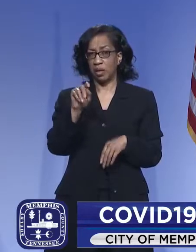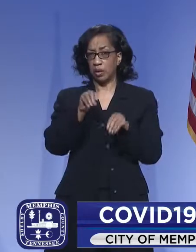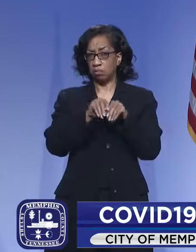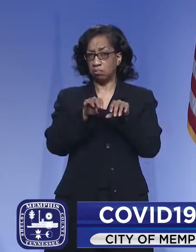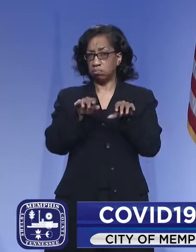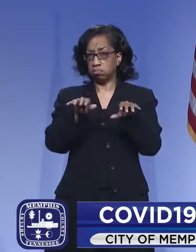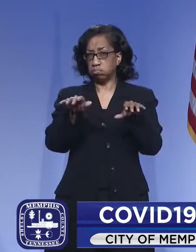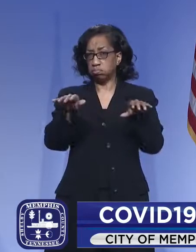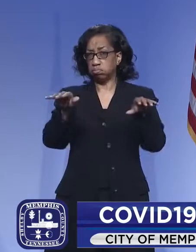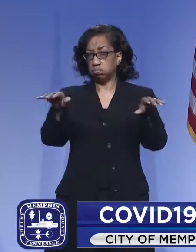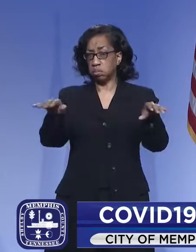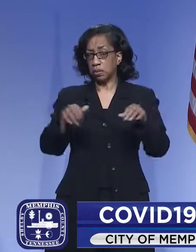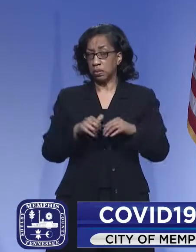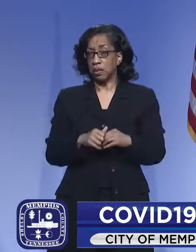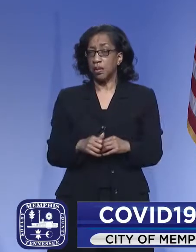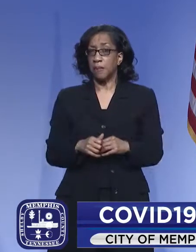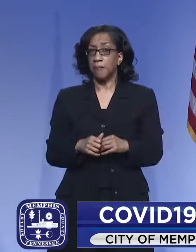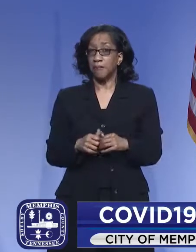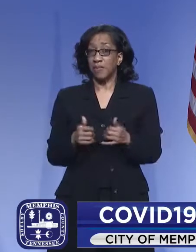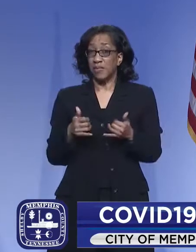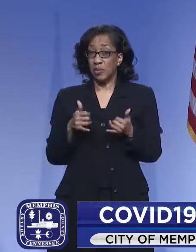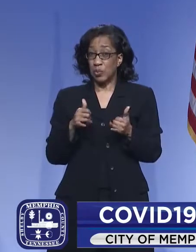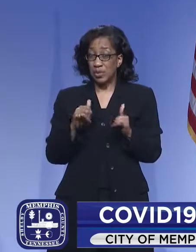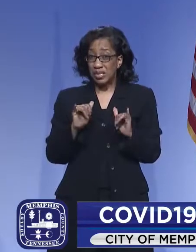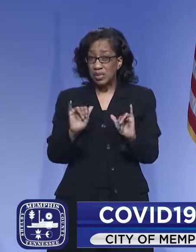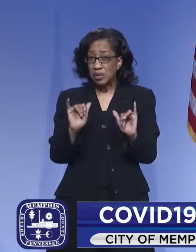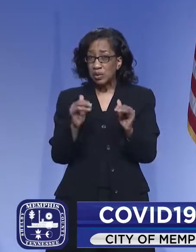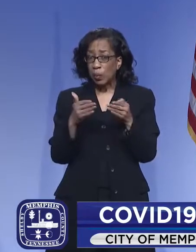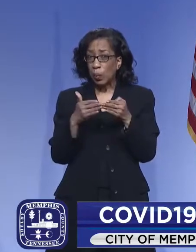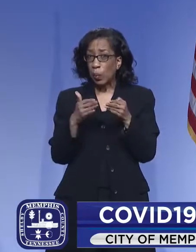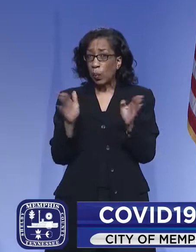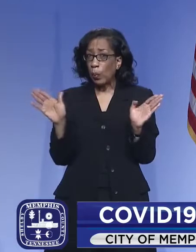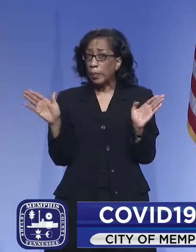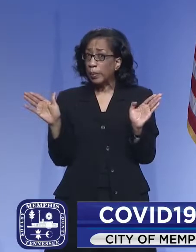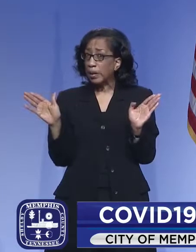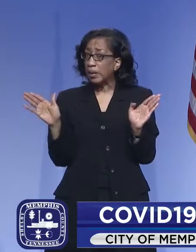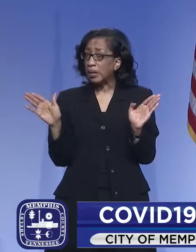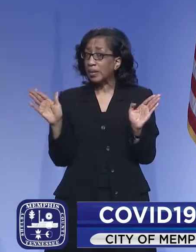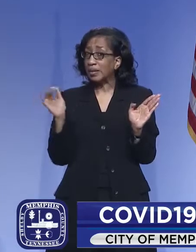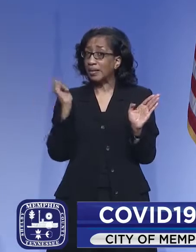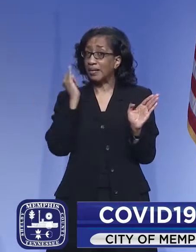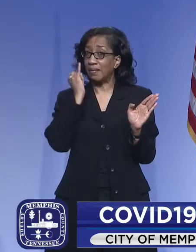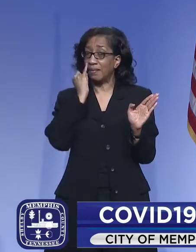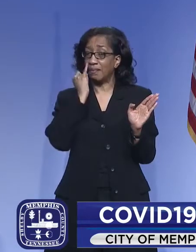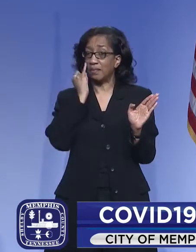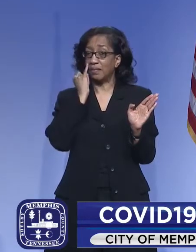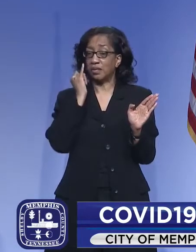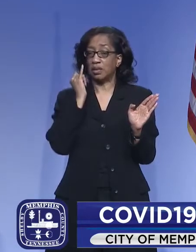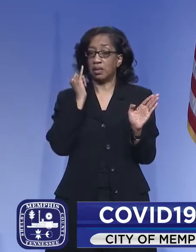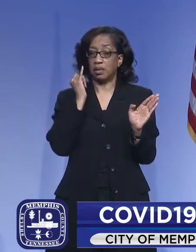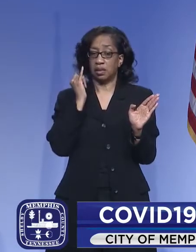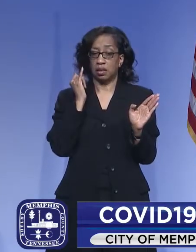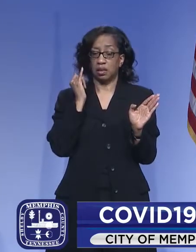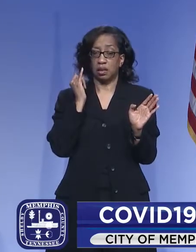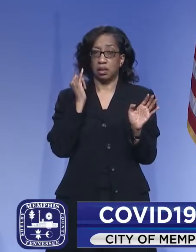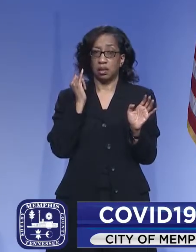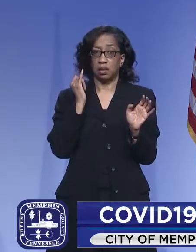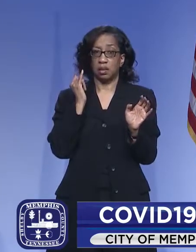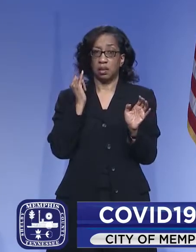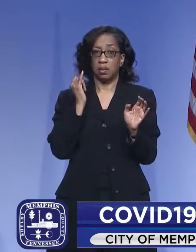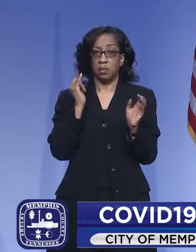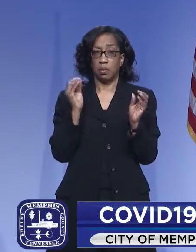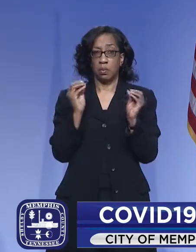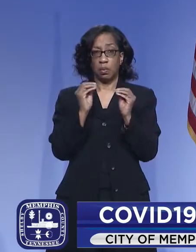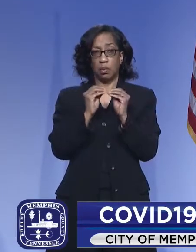you know, are we still looking at staying open if you know, we start to, the pandemic starts to continue